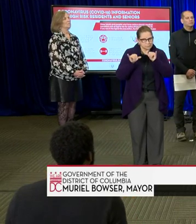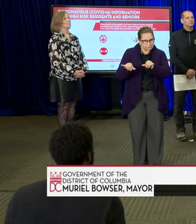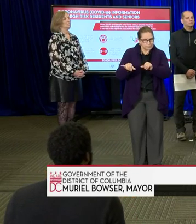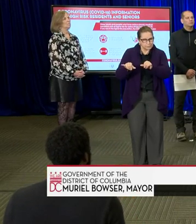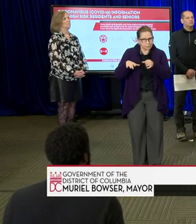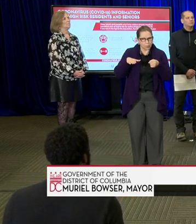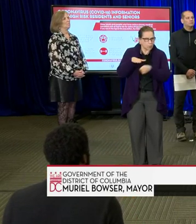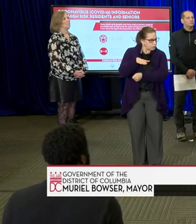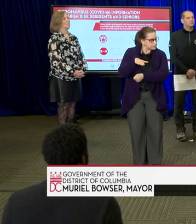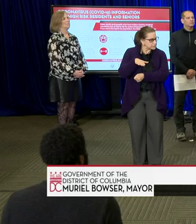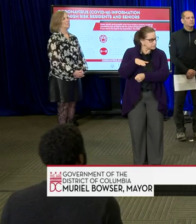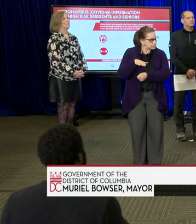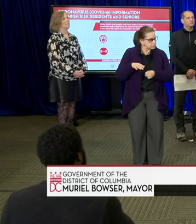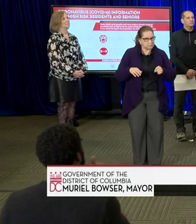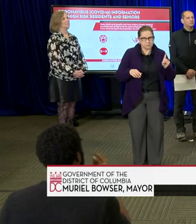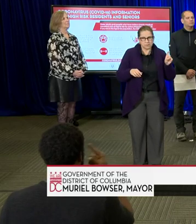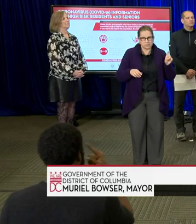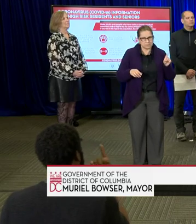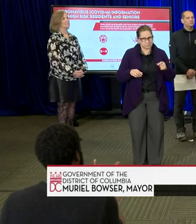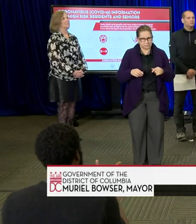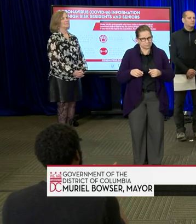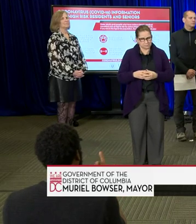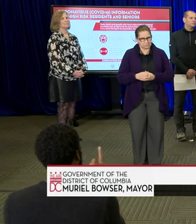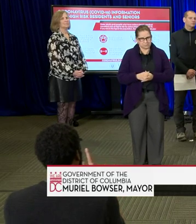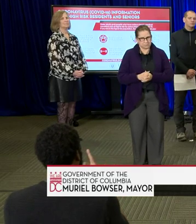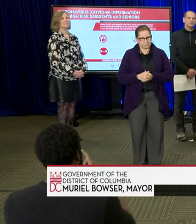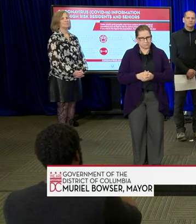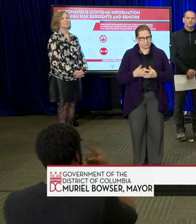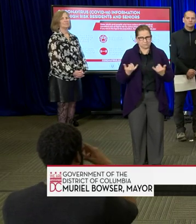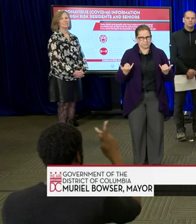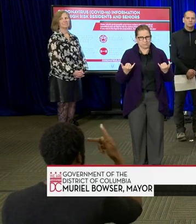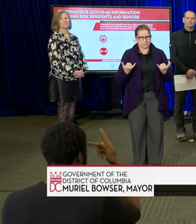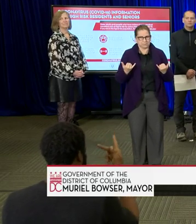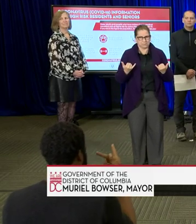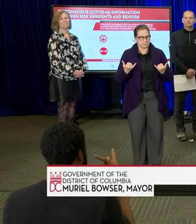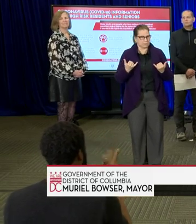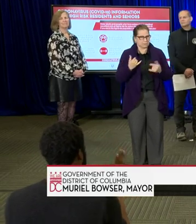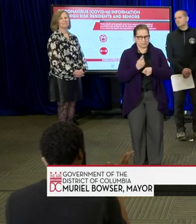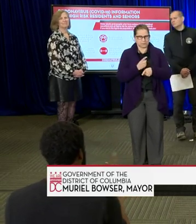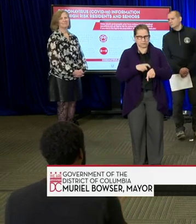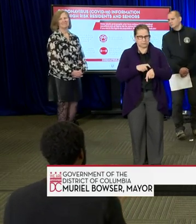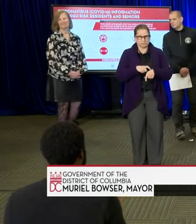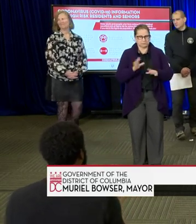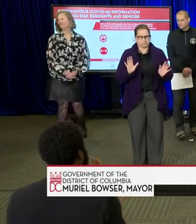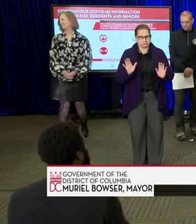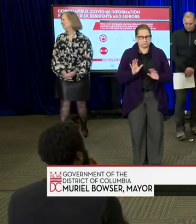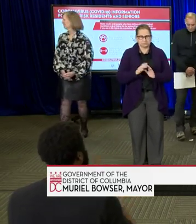is the appropriate time for politics. Anything else? Thank you.